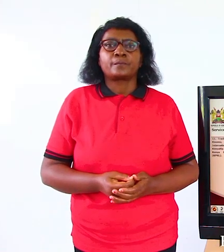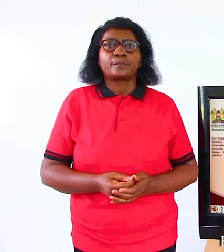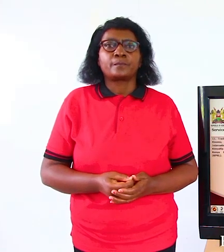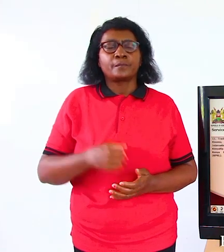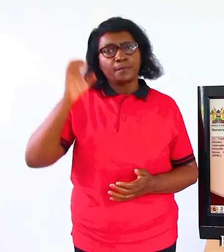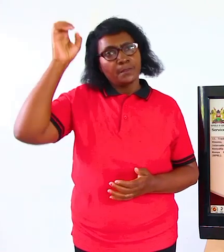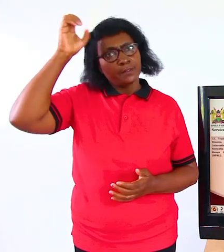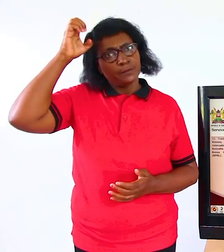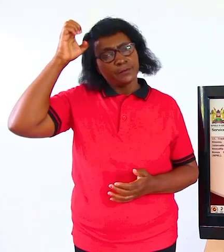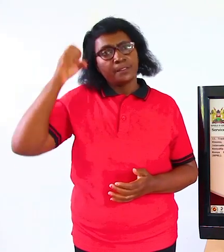Eldoret